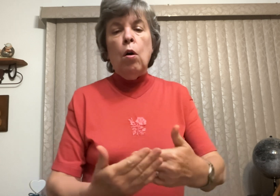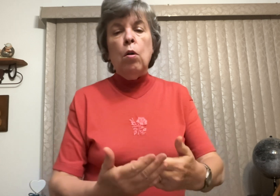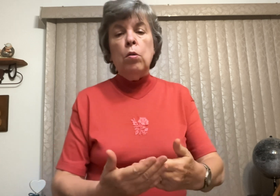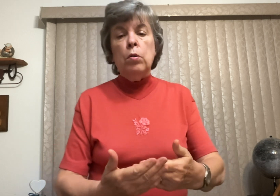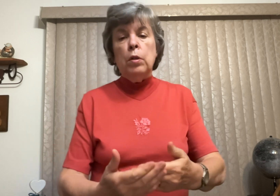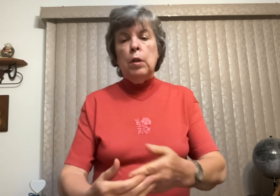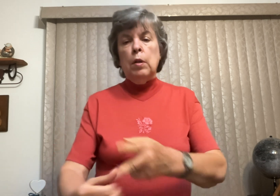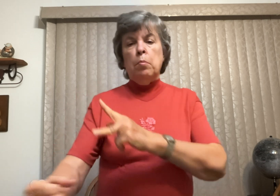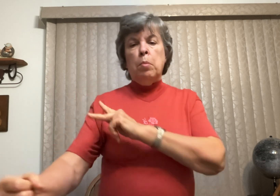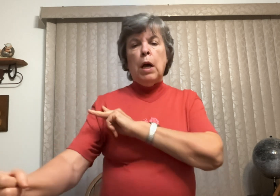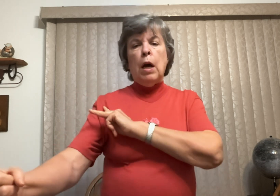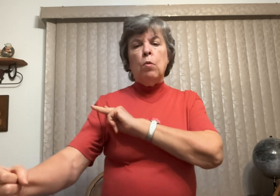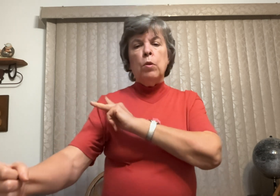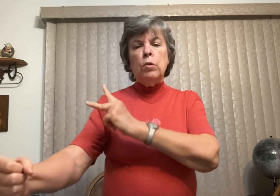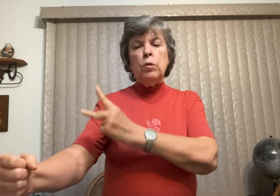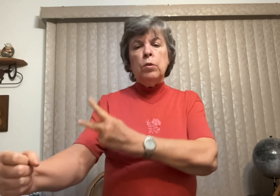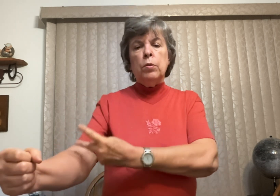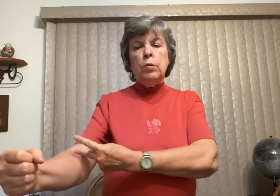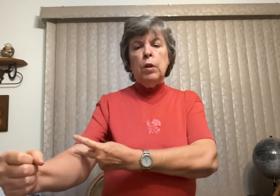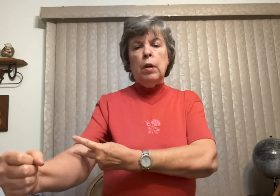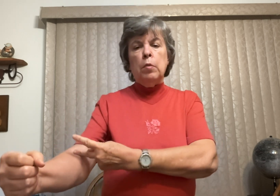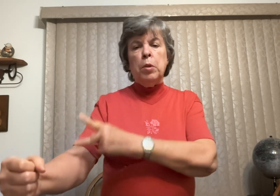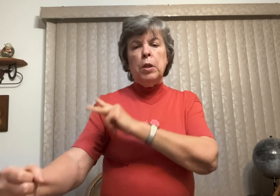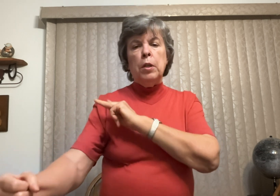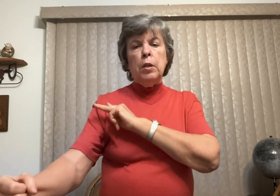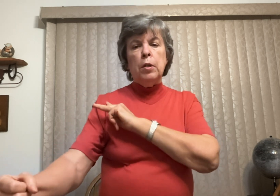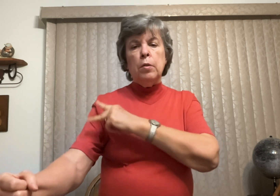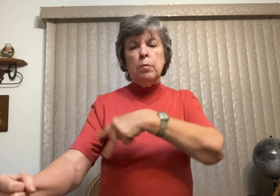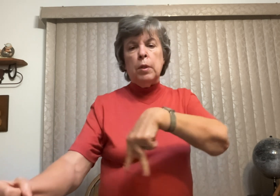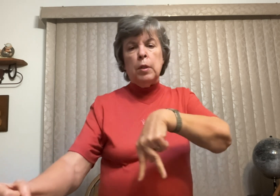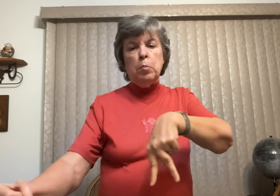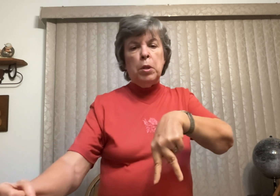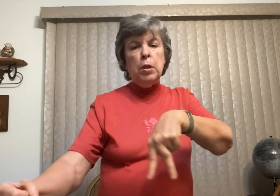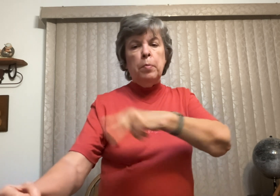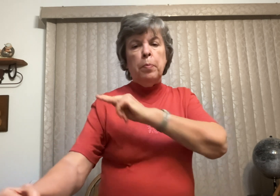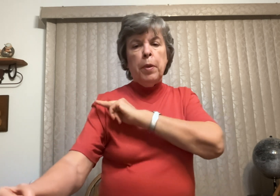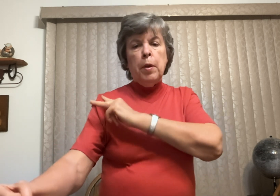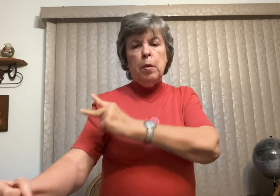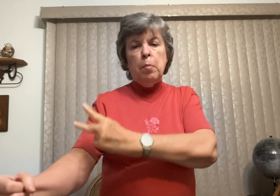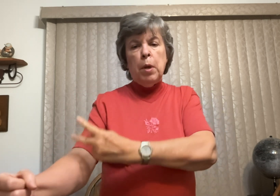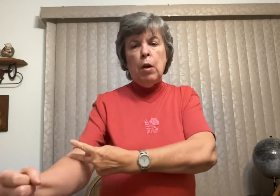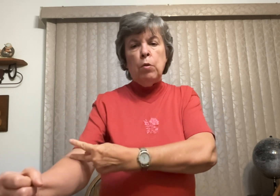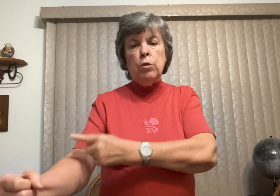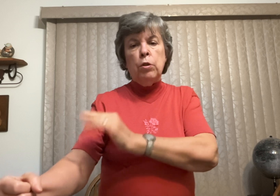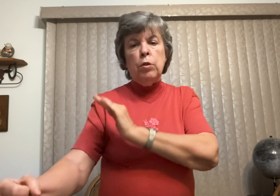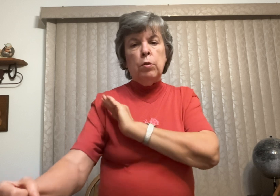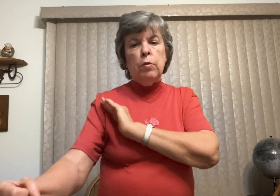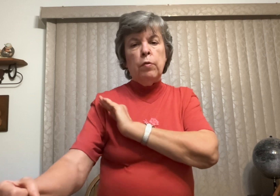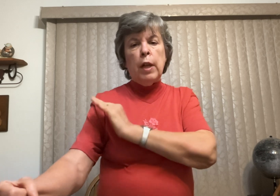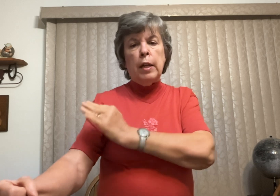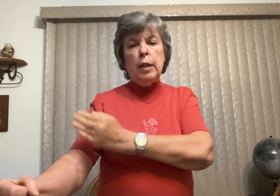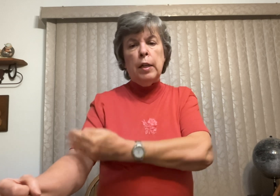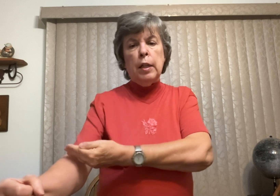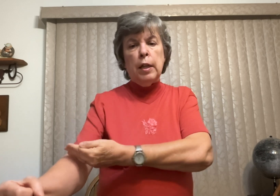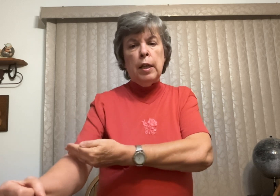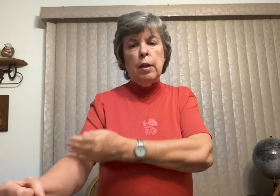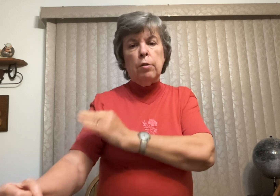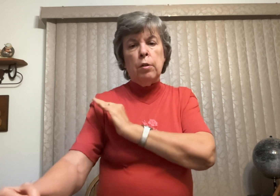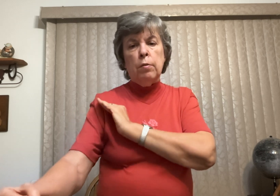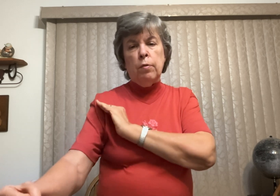All powers, you got a P there, that's a P. Powers, you can do a flat hand like that or a